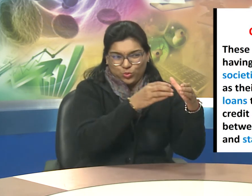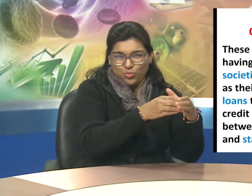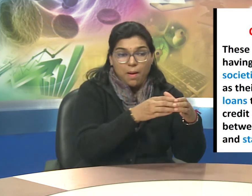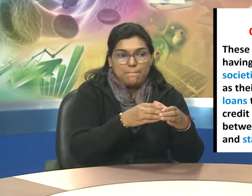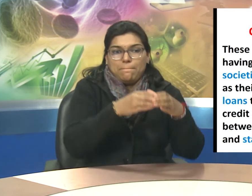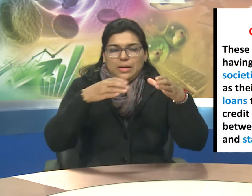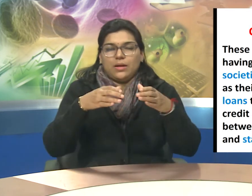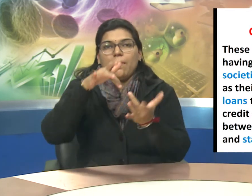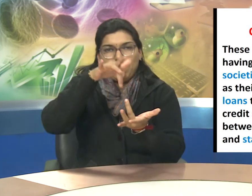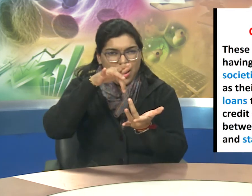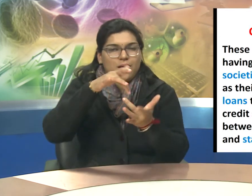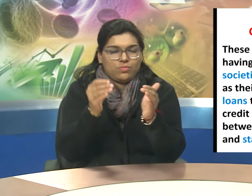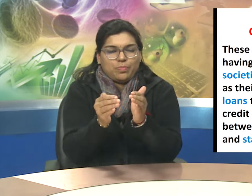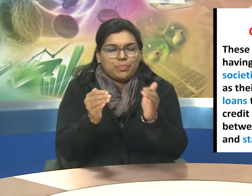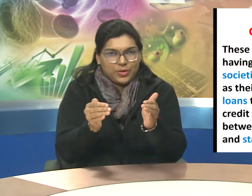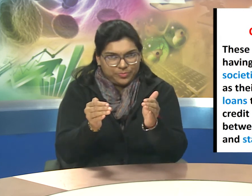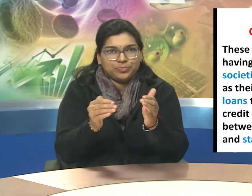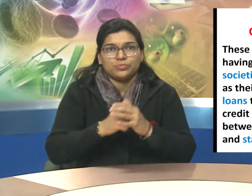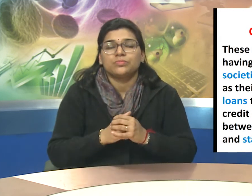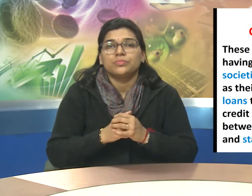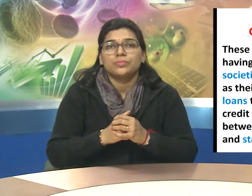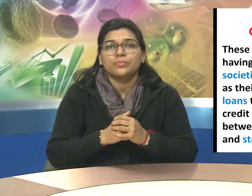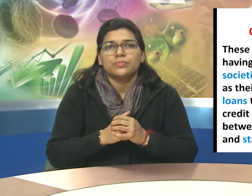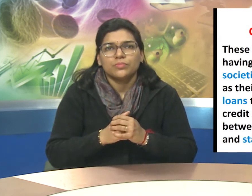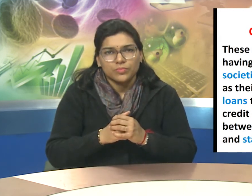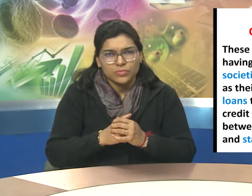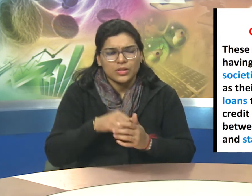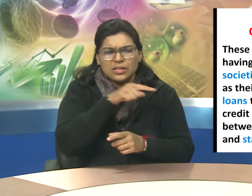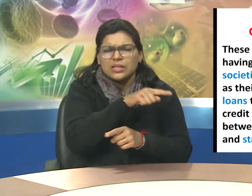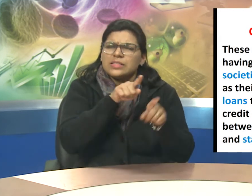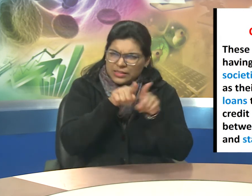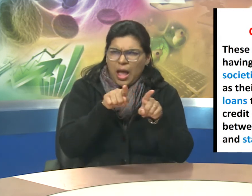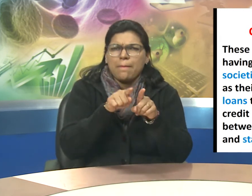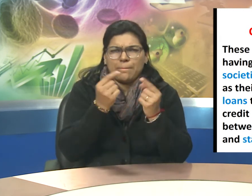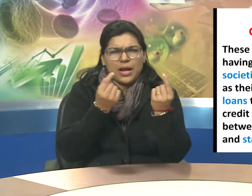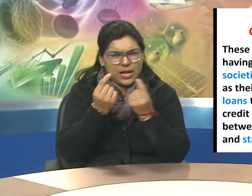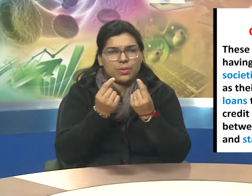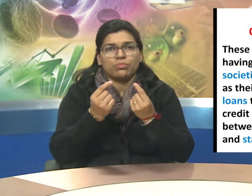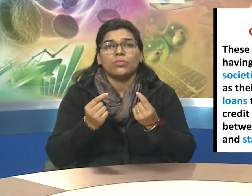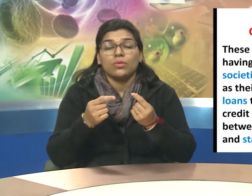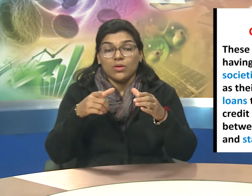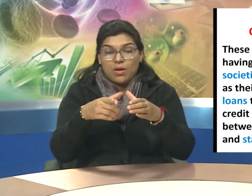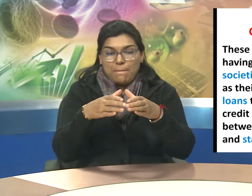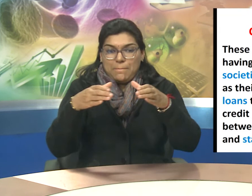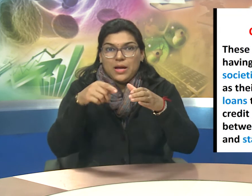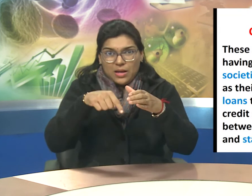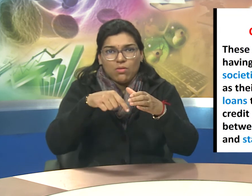And these central cooperative banks are little bigger than the primary